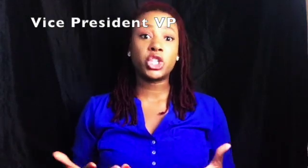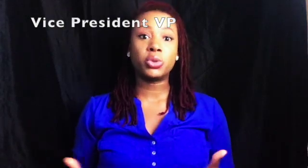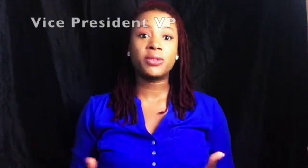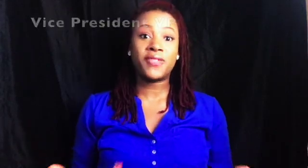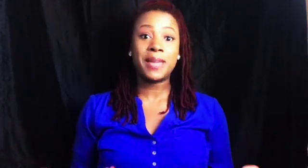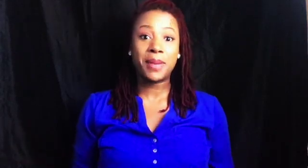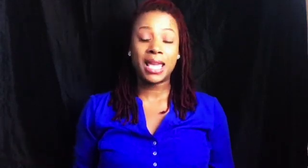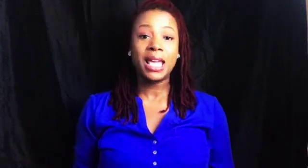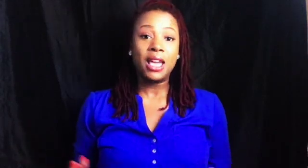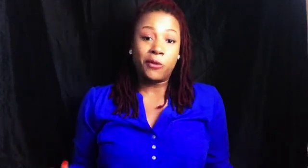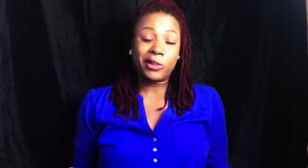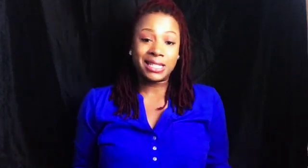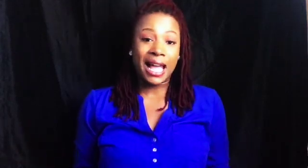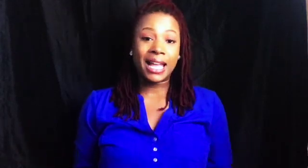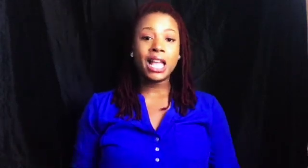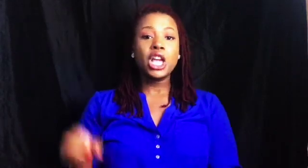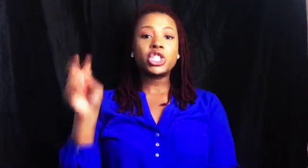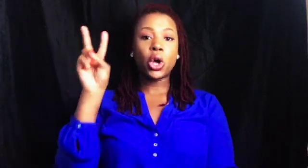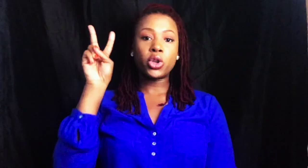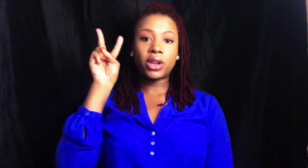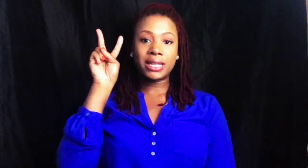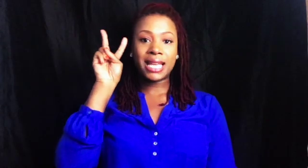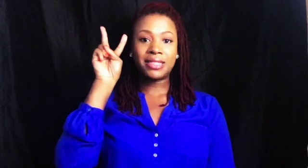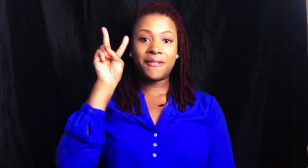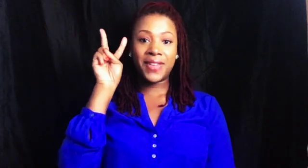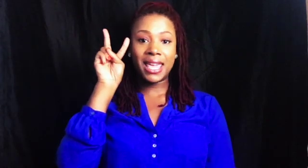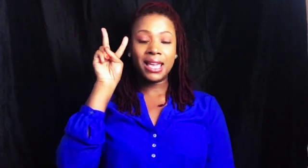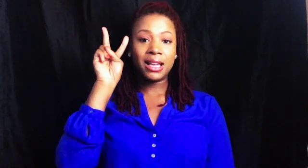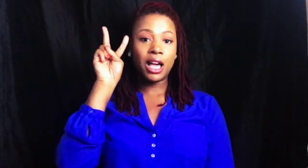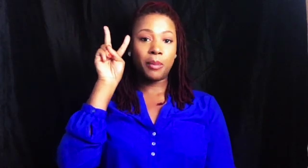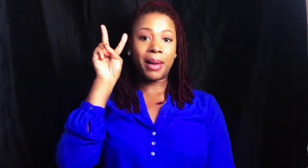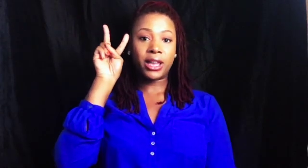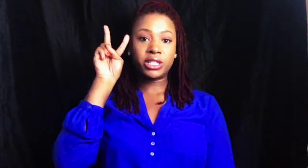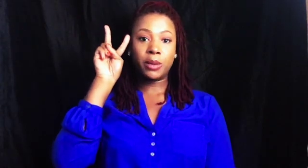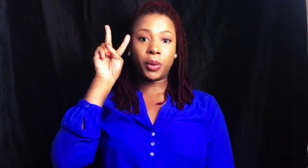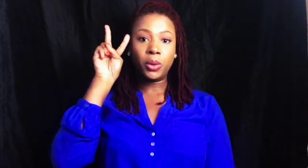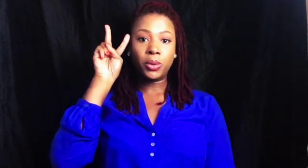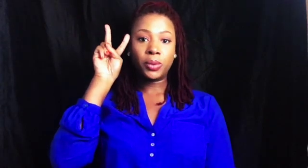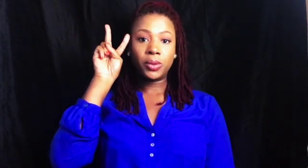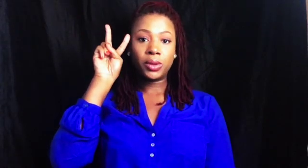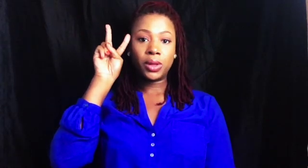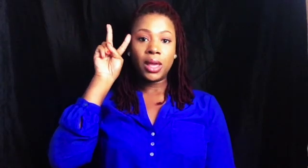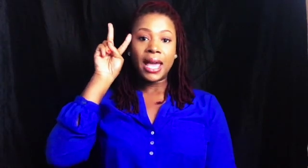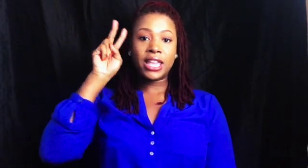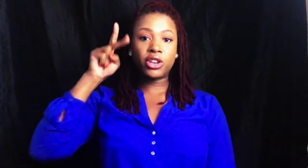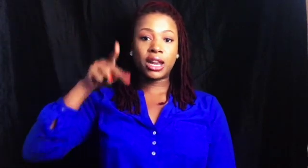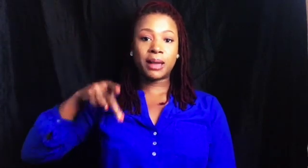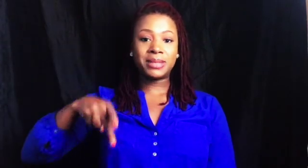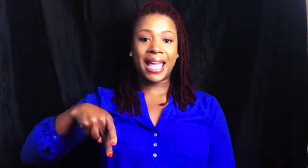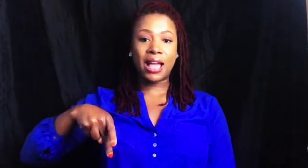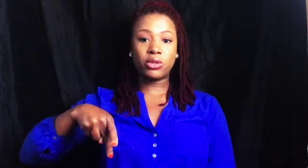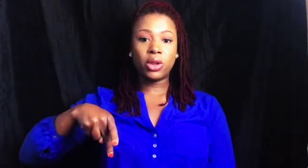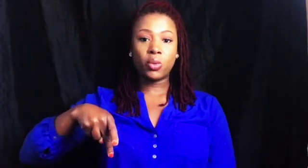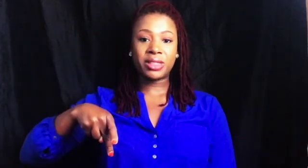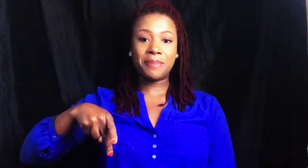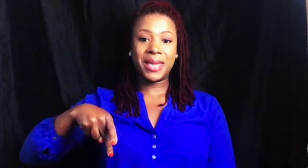initials VP for the sign. So you're going to take the V up by your temple, and you're going to come down with a P